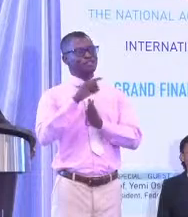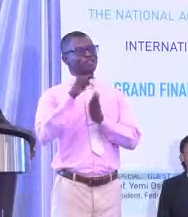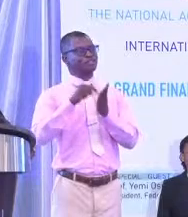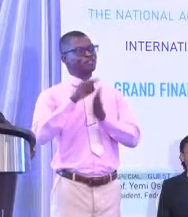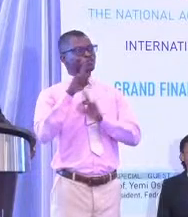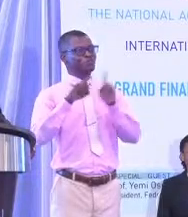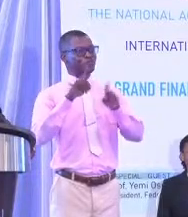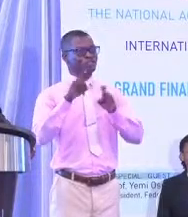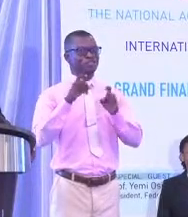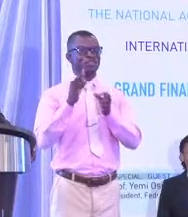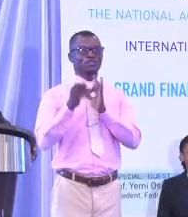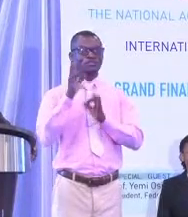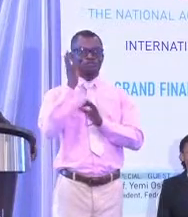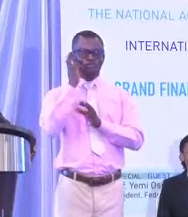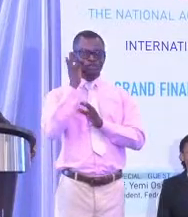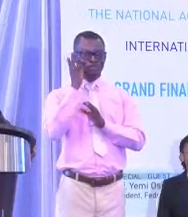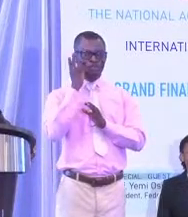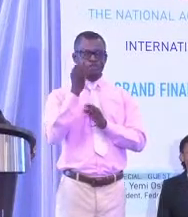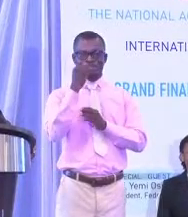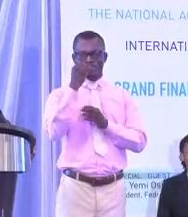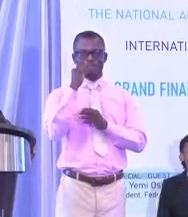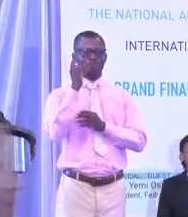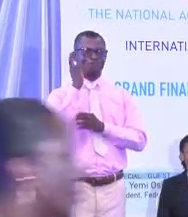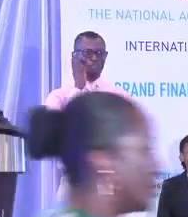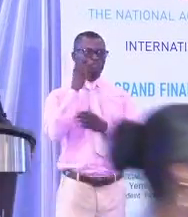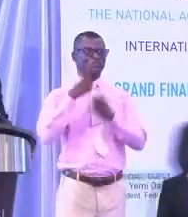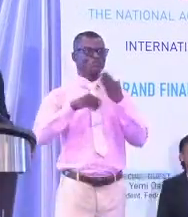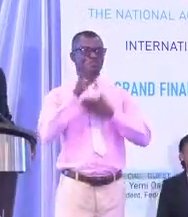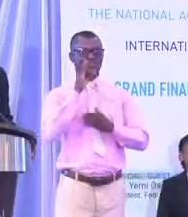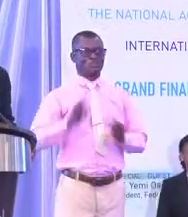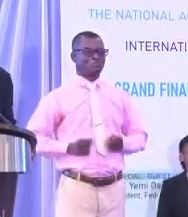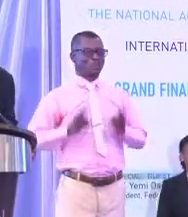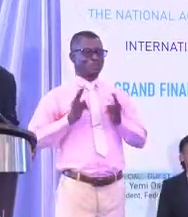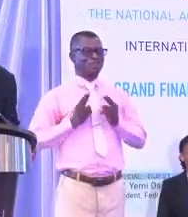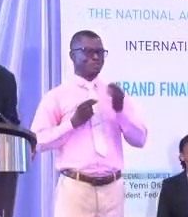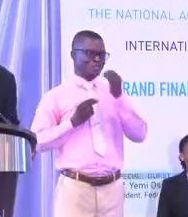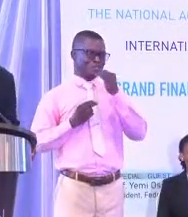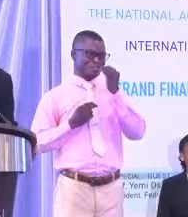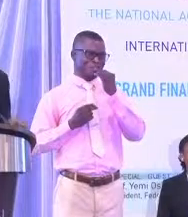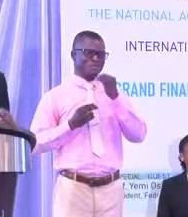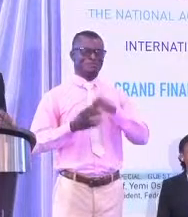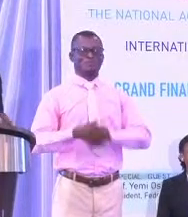If vegetarians eat vegetables, what do humanitarians eat?